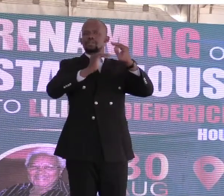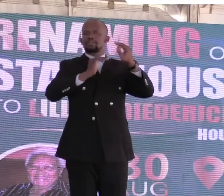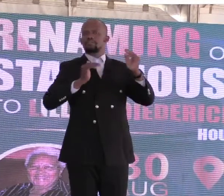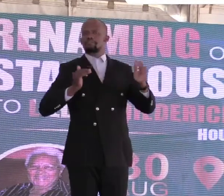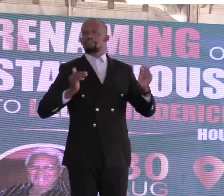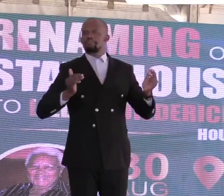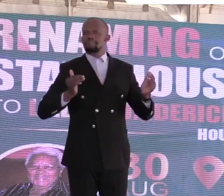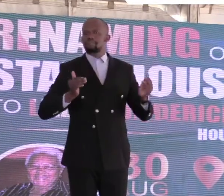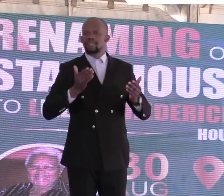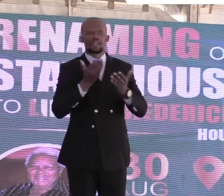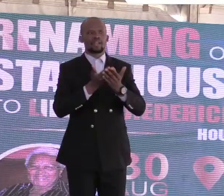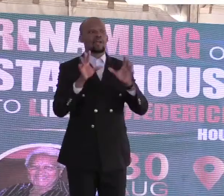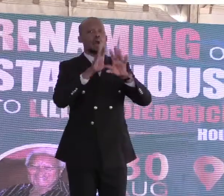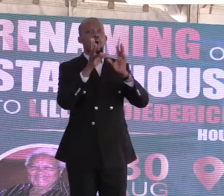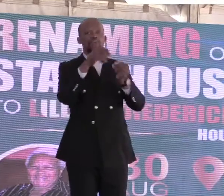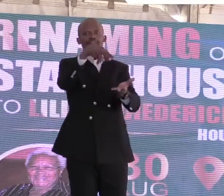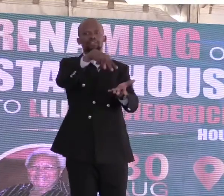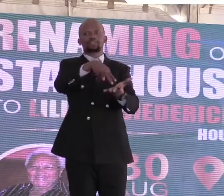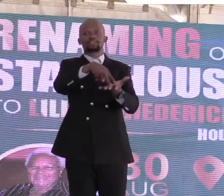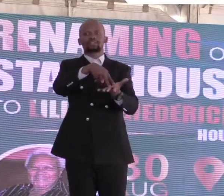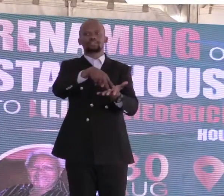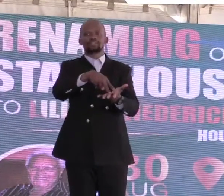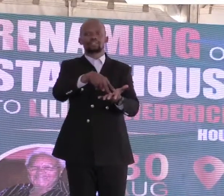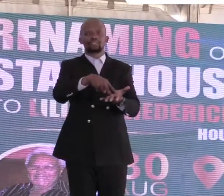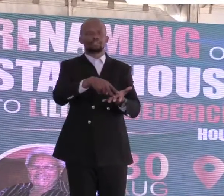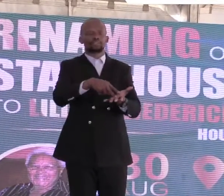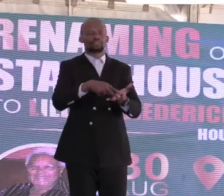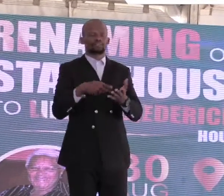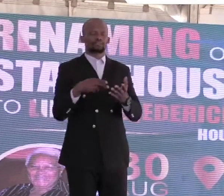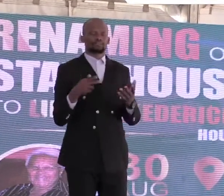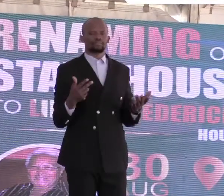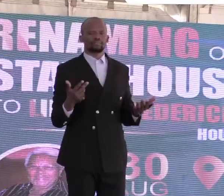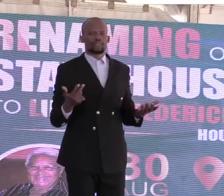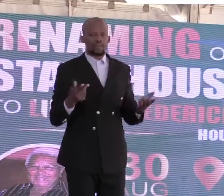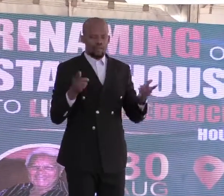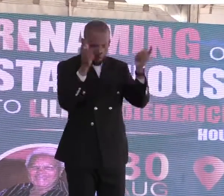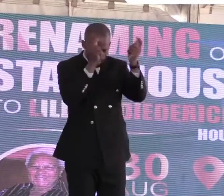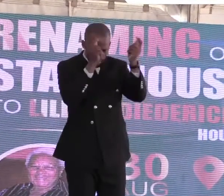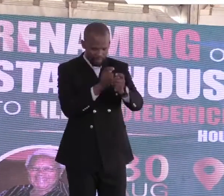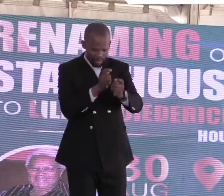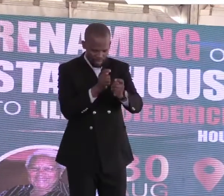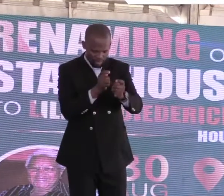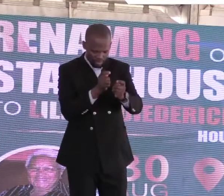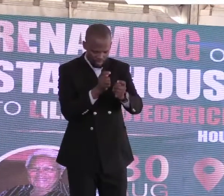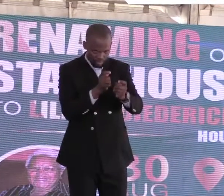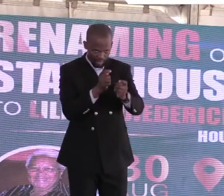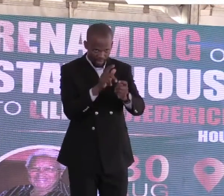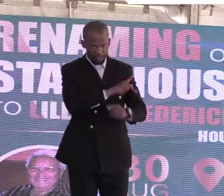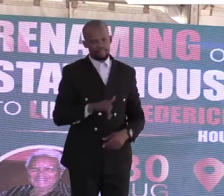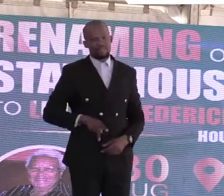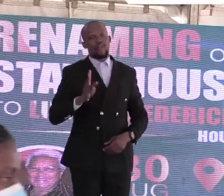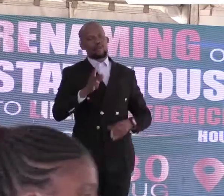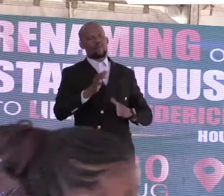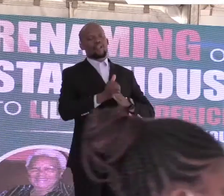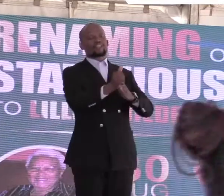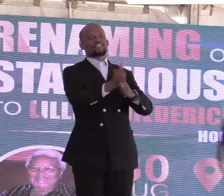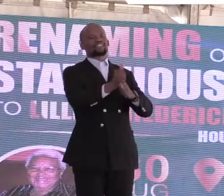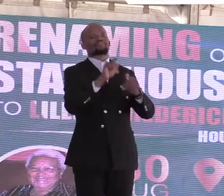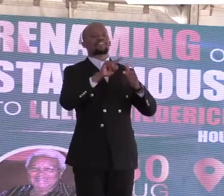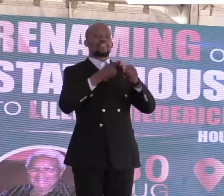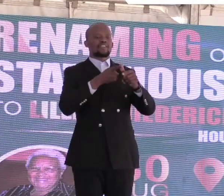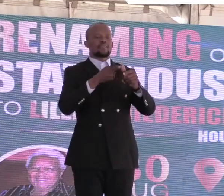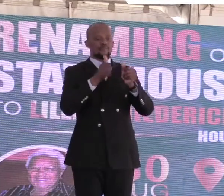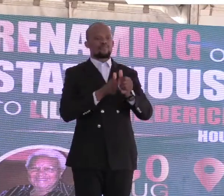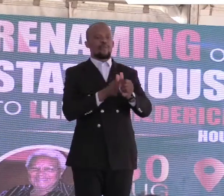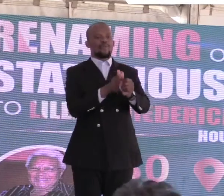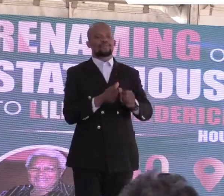If we can just all stand, and then the Honorable Premier together with the family will lead the procession, and then honorable members will follow